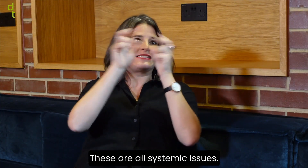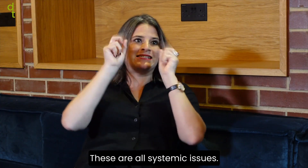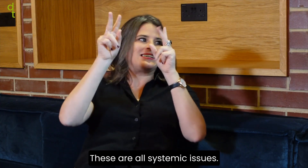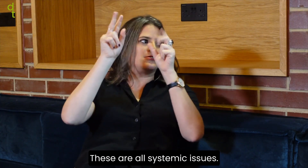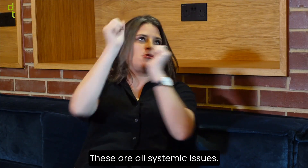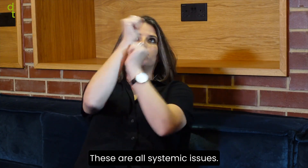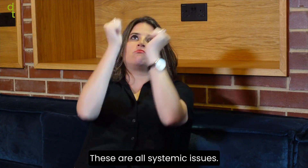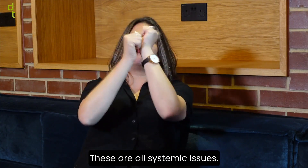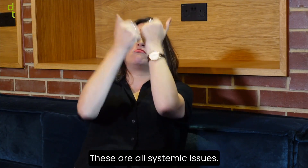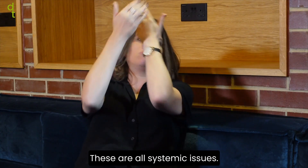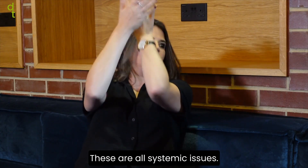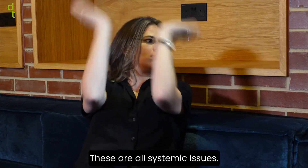systemic issues.